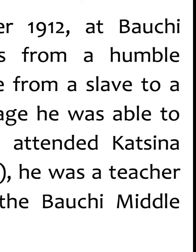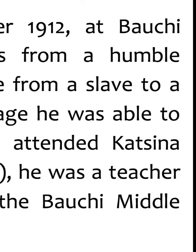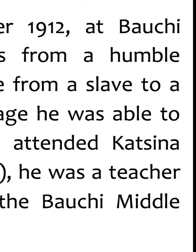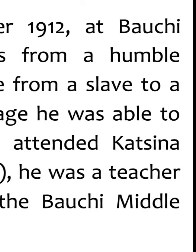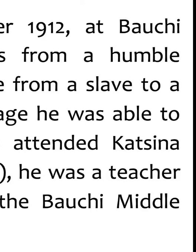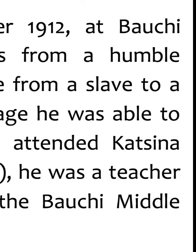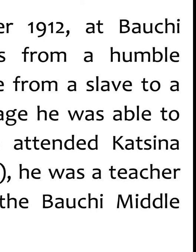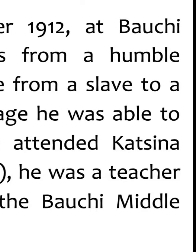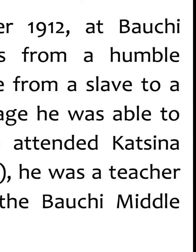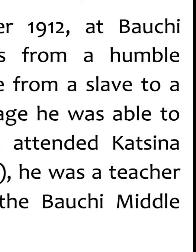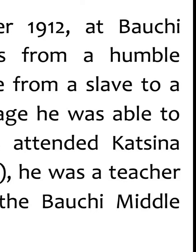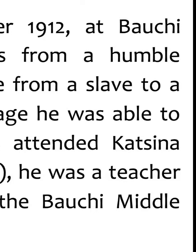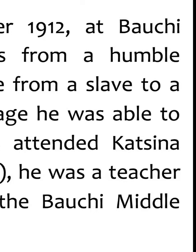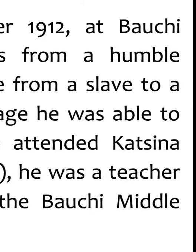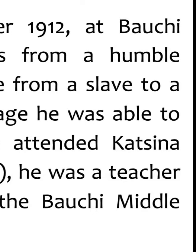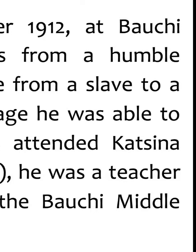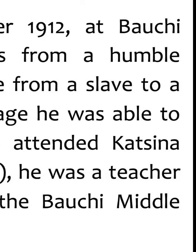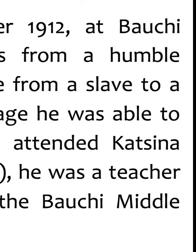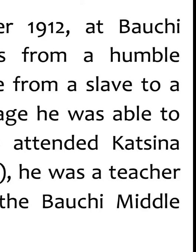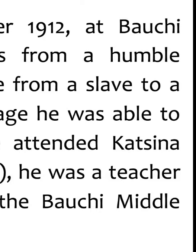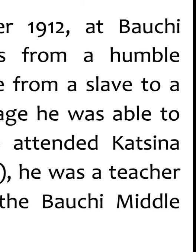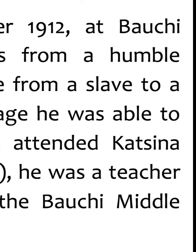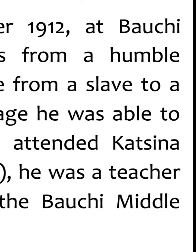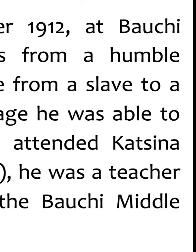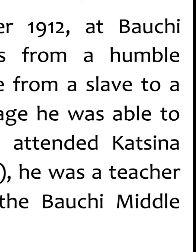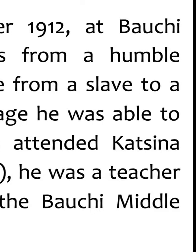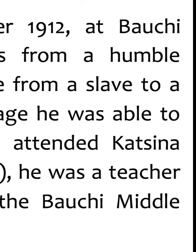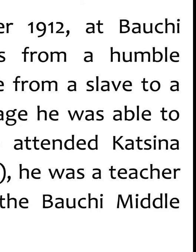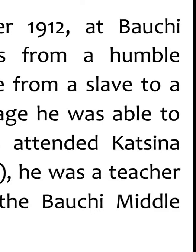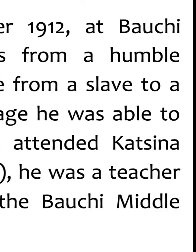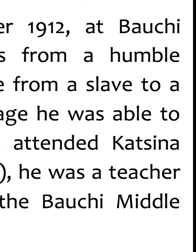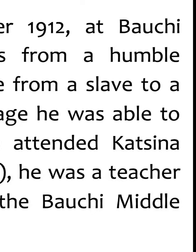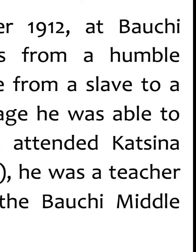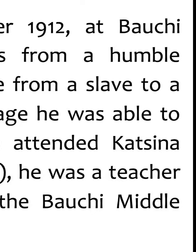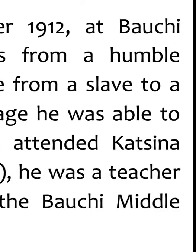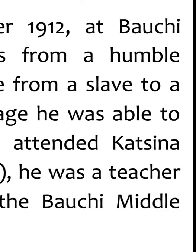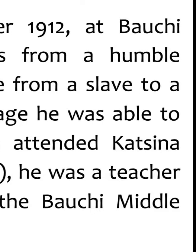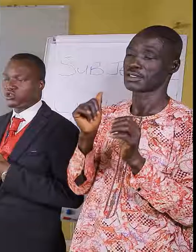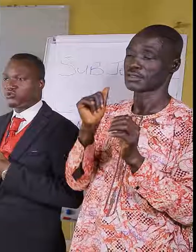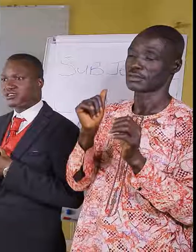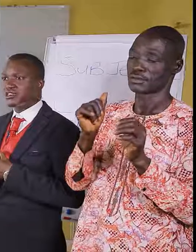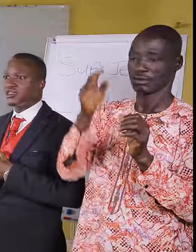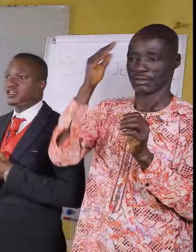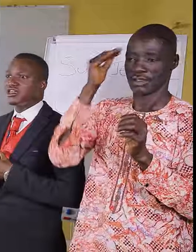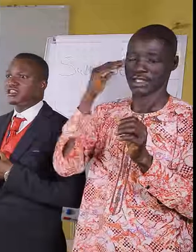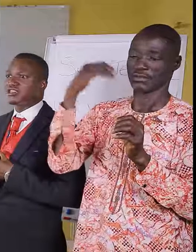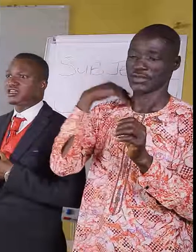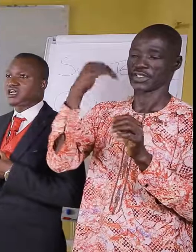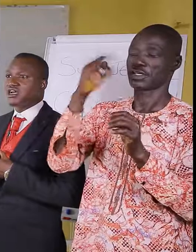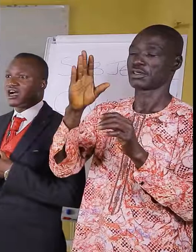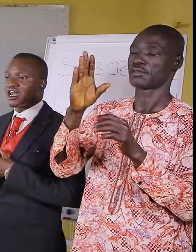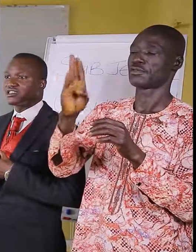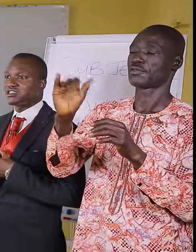1933. He was a teacher and later headmaster of the Bauchi Middle School. So we can see